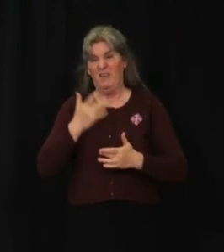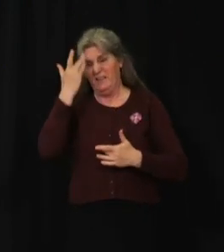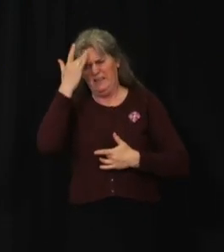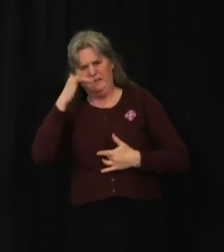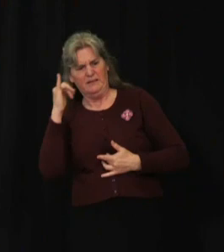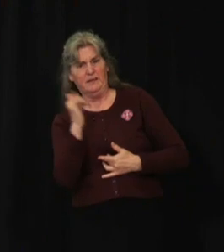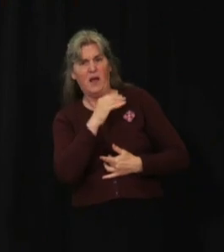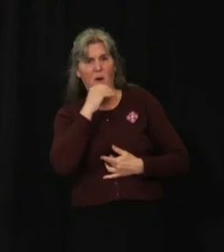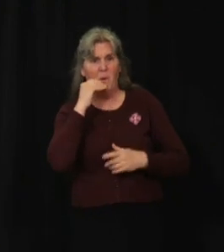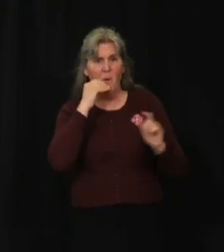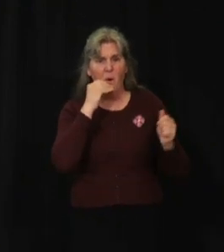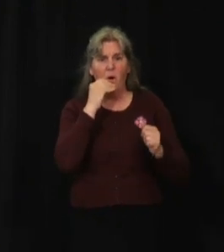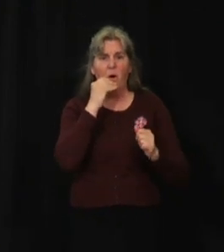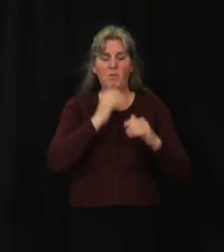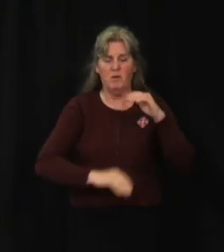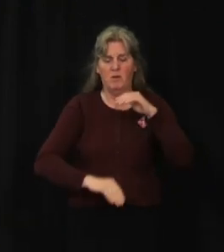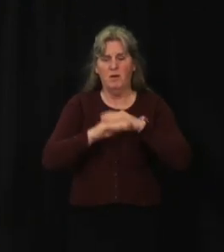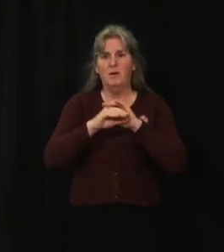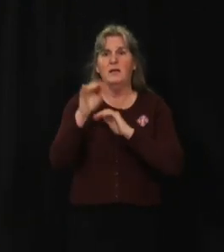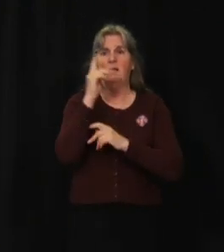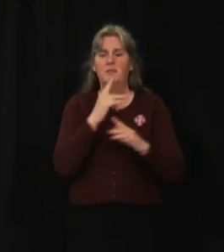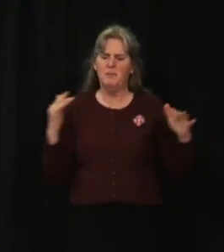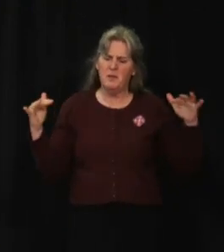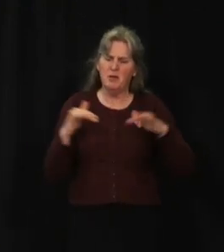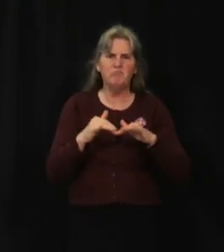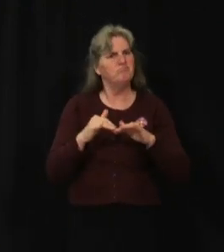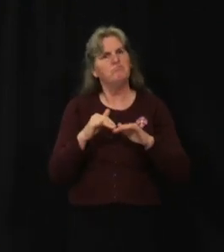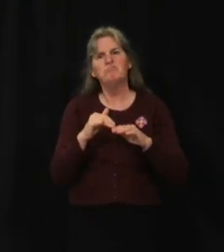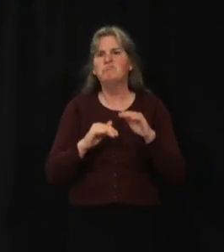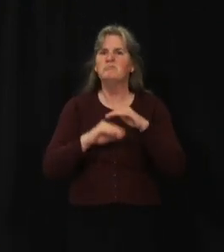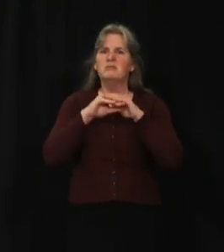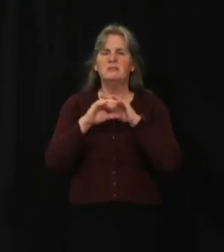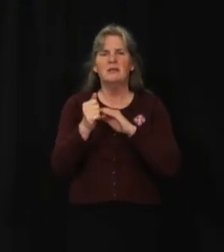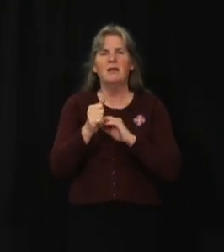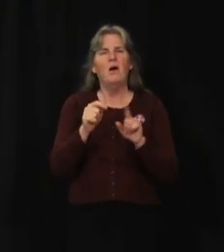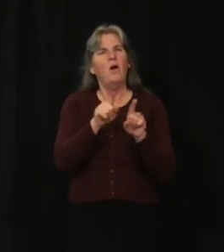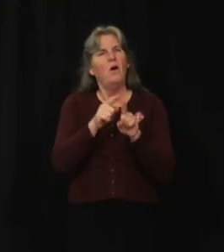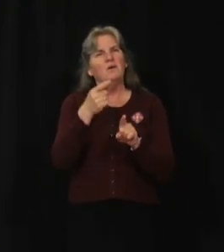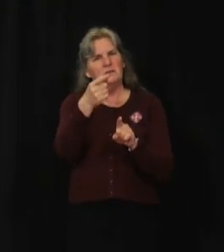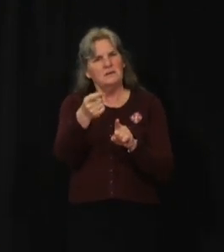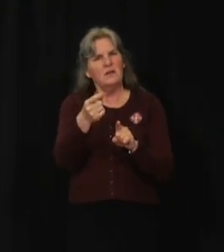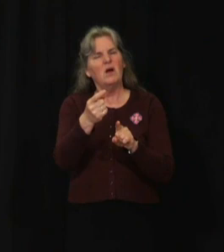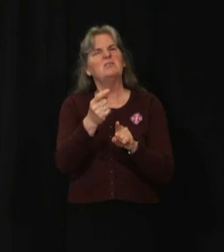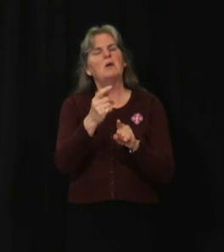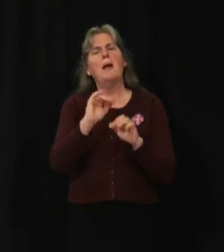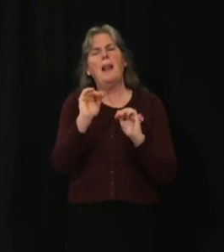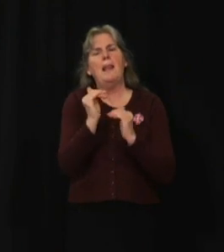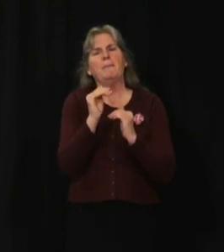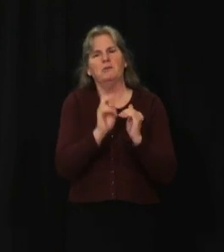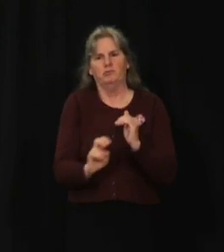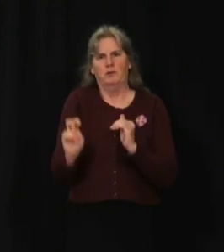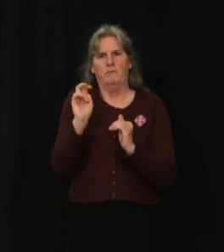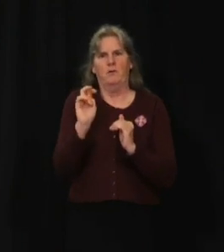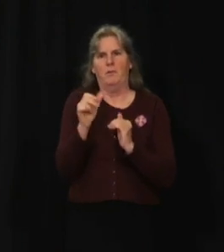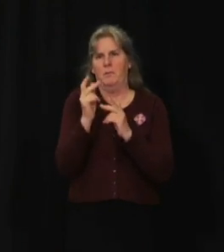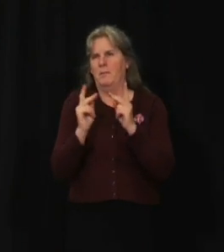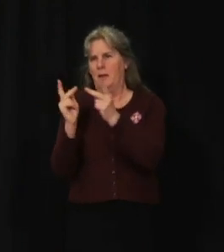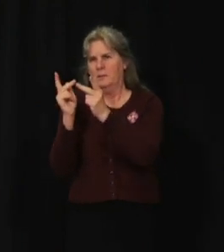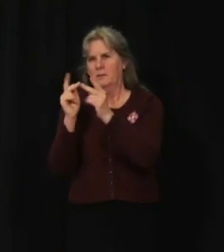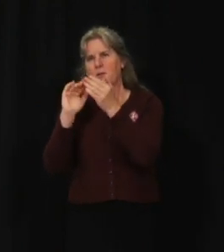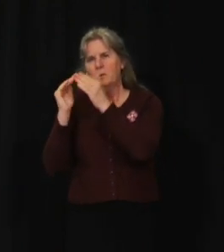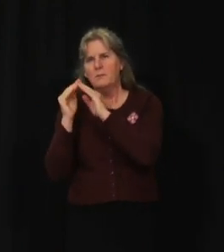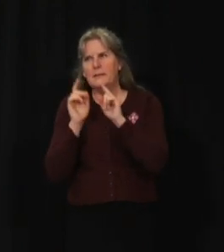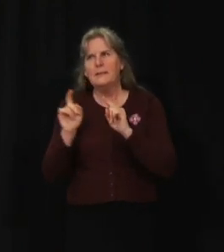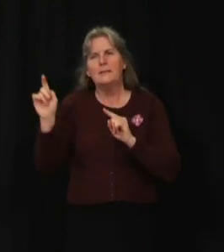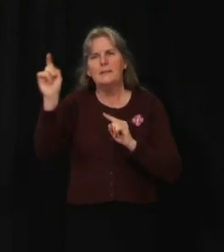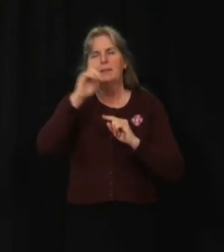sick, avoid gatherings of more than 10 people. We are still asking people to limit their travel to communities. To